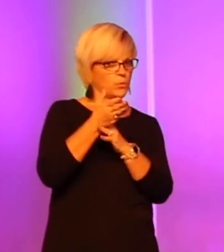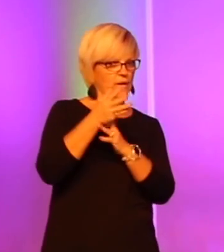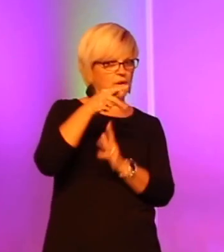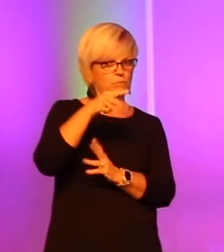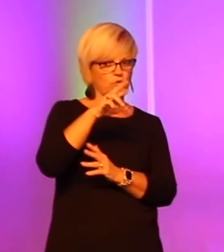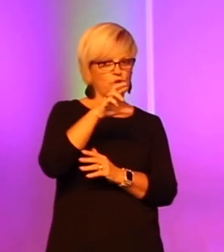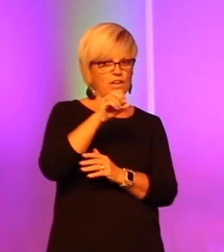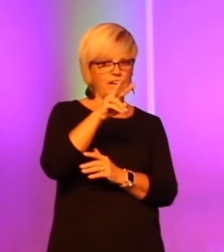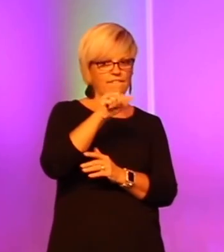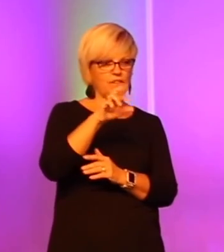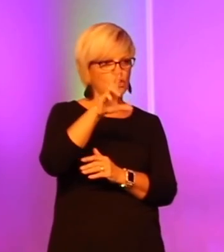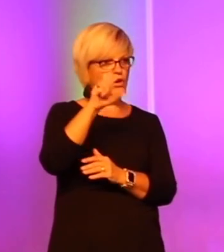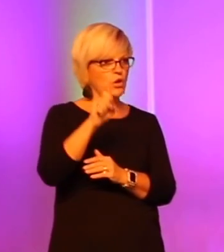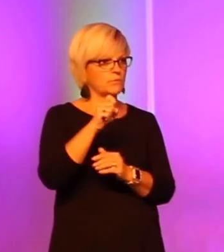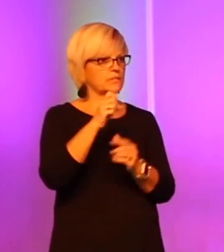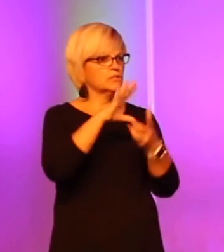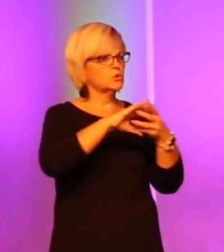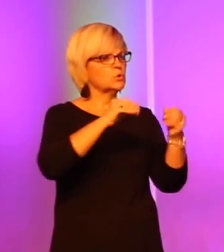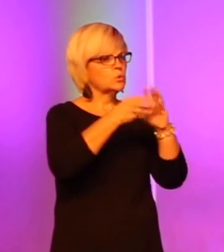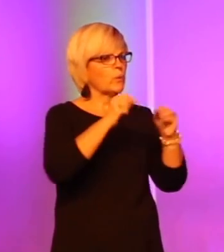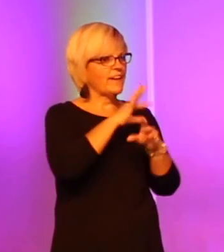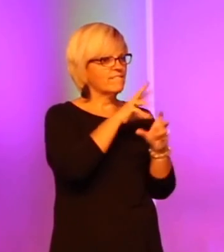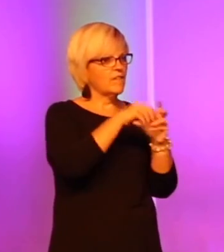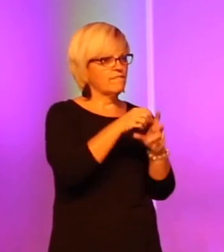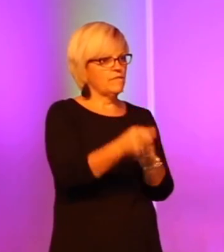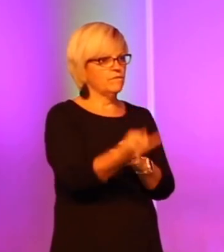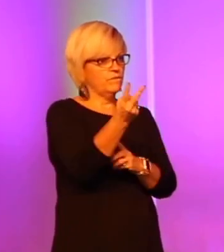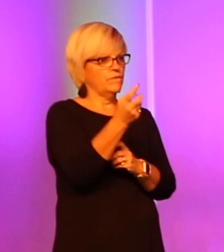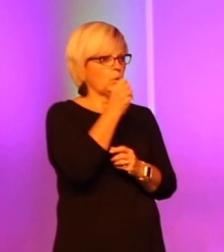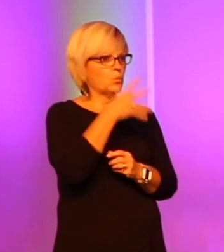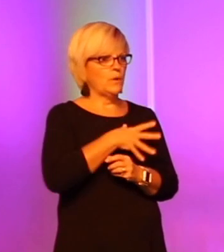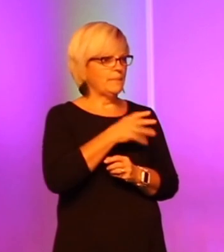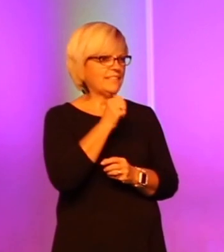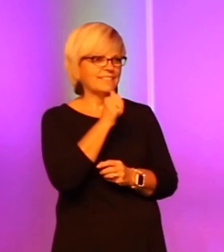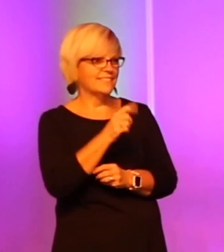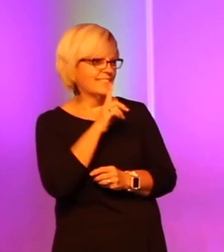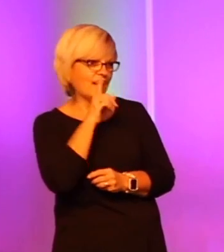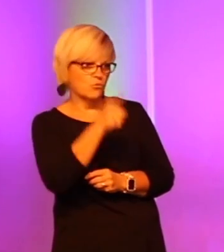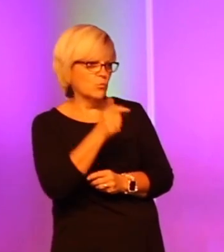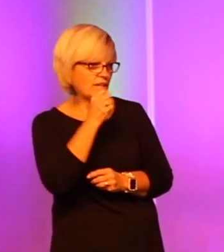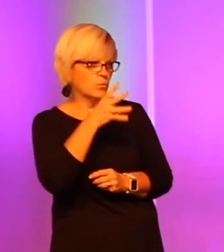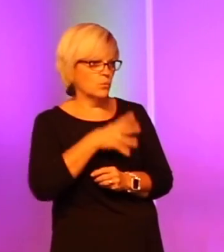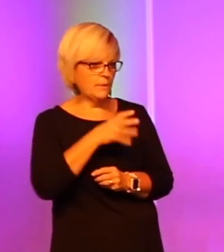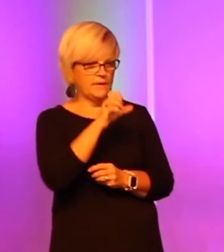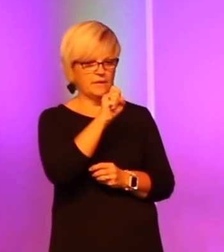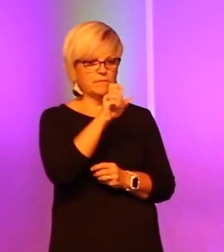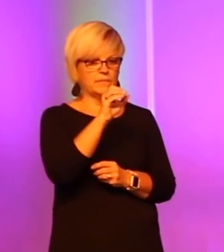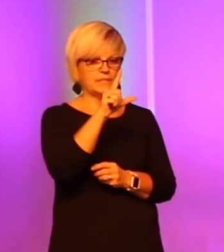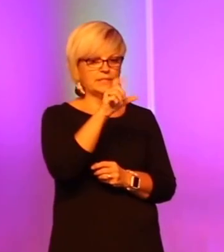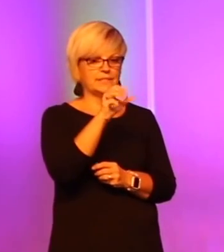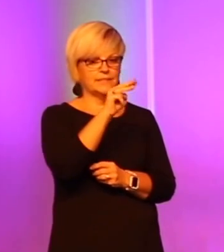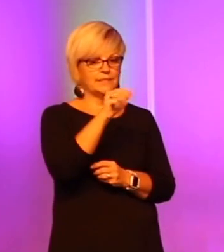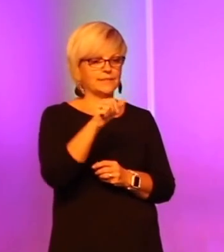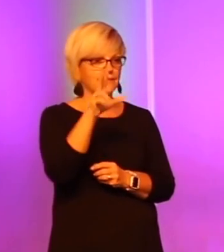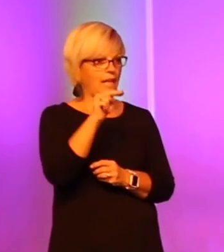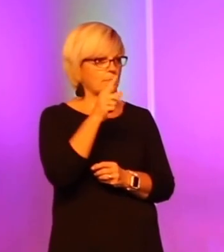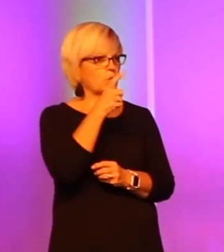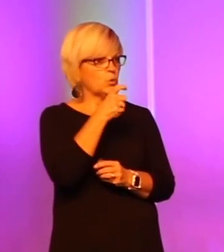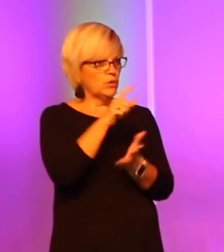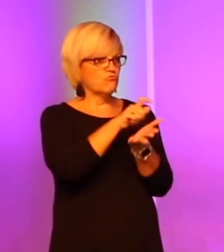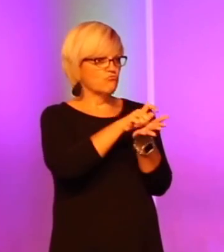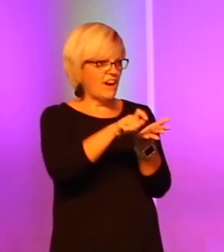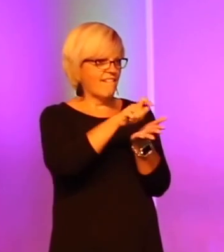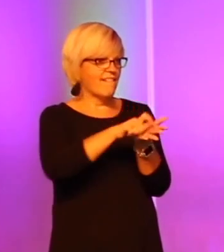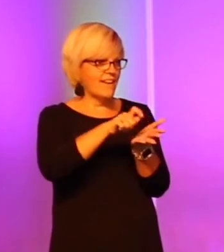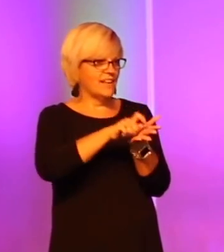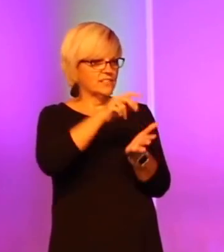there's an allegory that involves 2 women. They're not real women. They're not actual people. But Solomon, who writes these Proverbs, uses